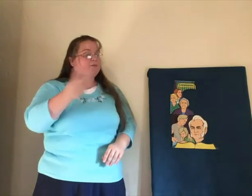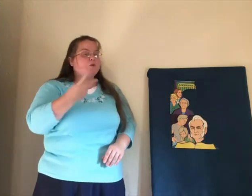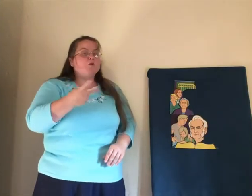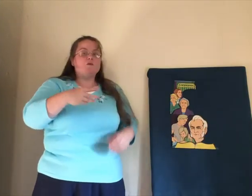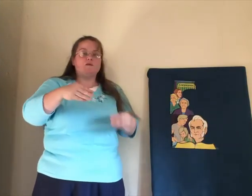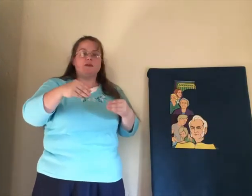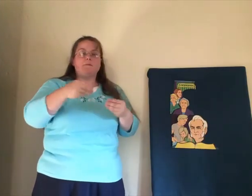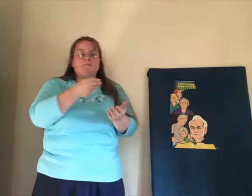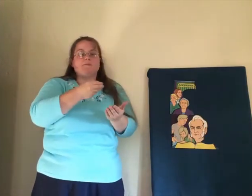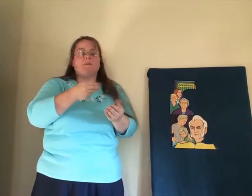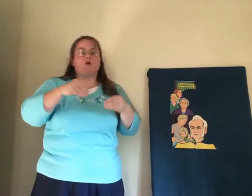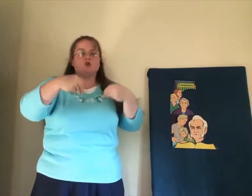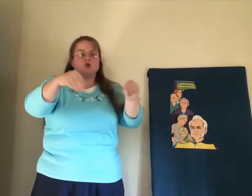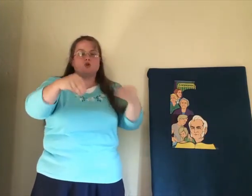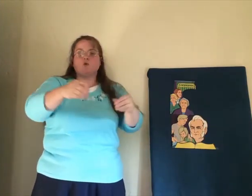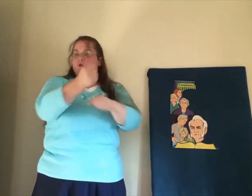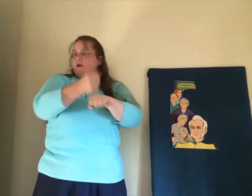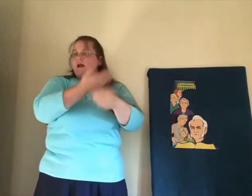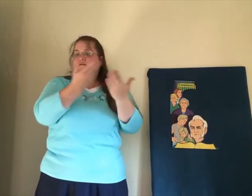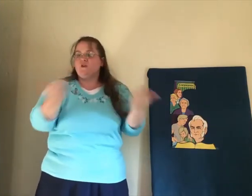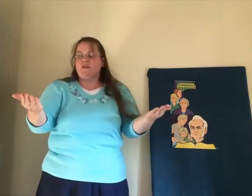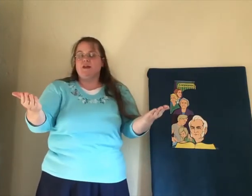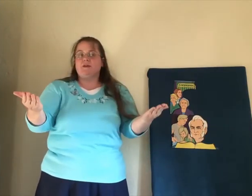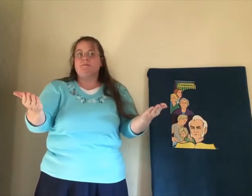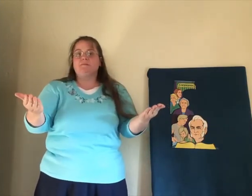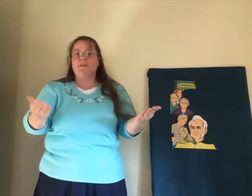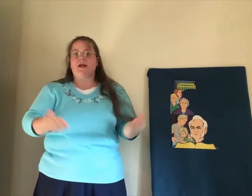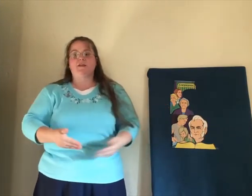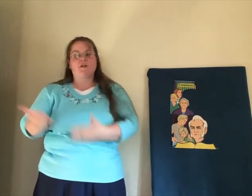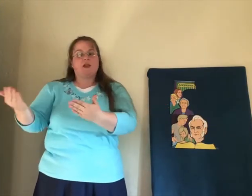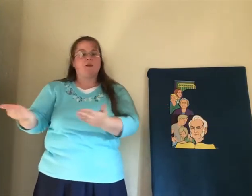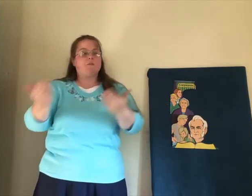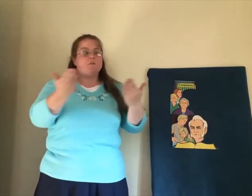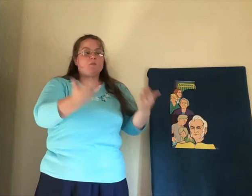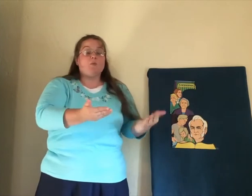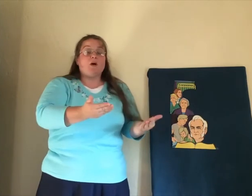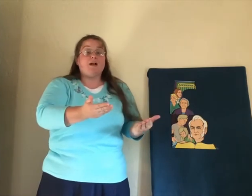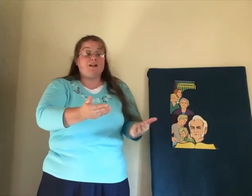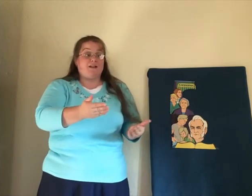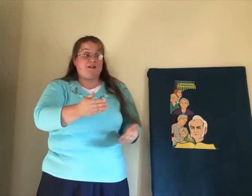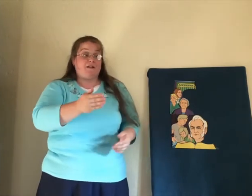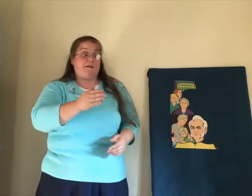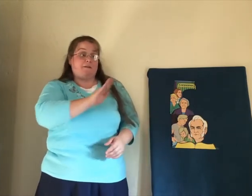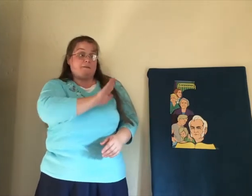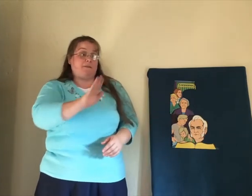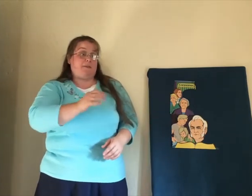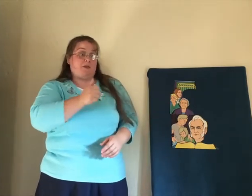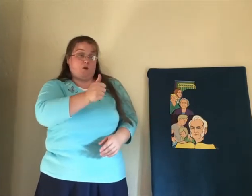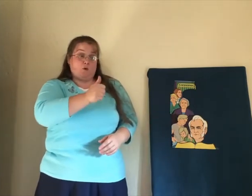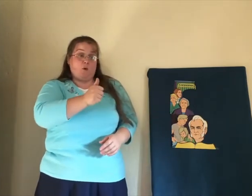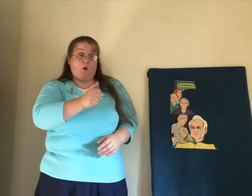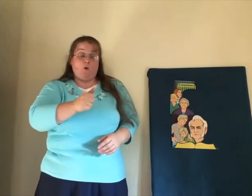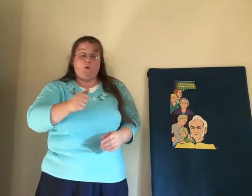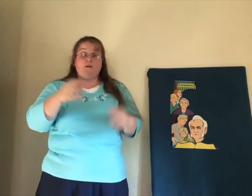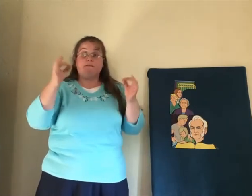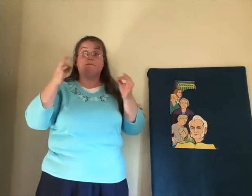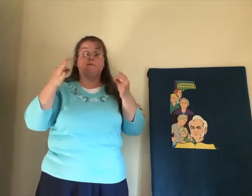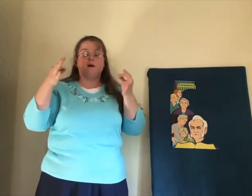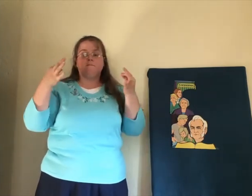The two of them, the man and the woman, they sold everything they had, and they brought